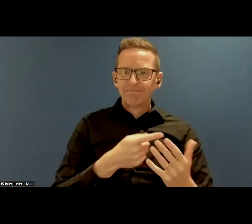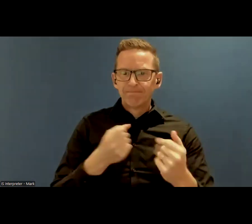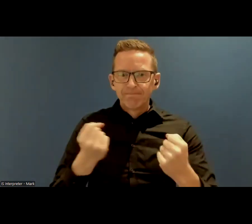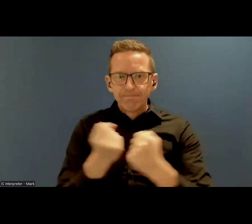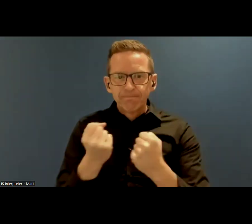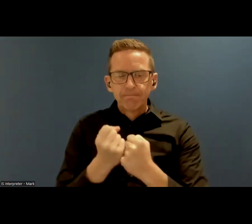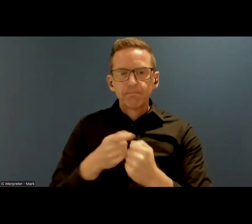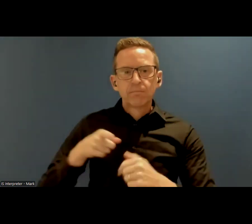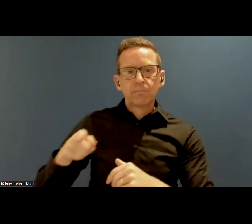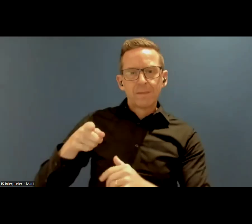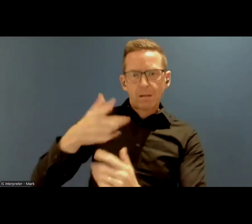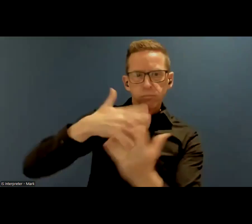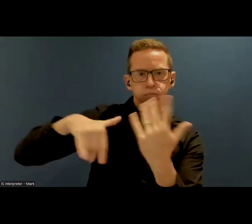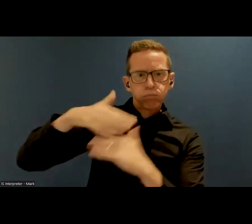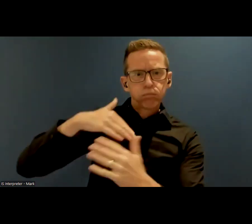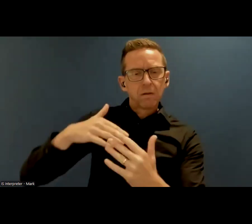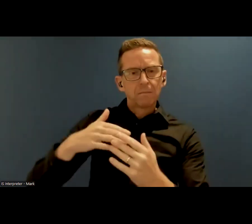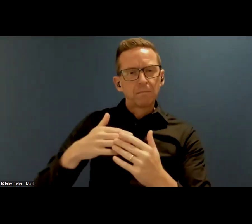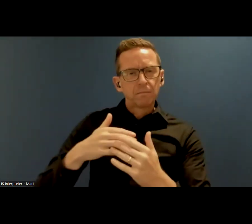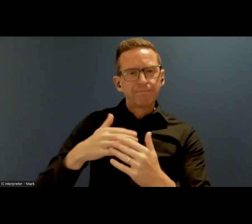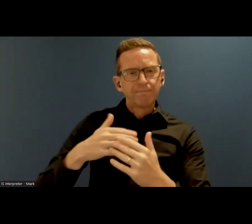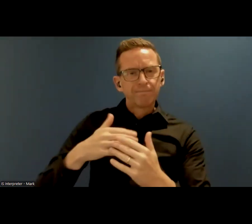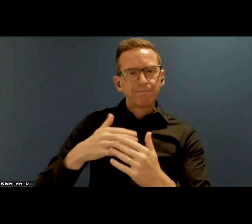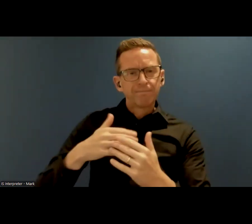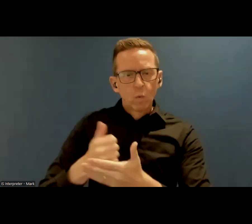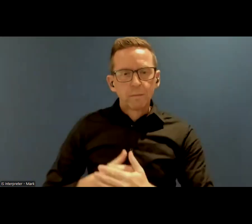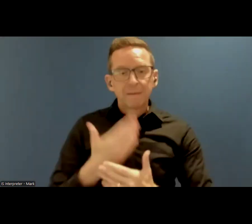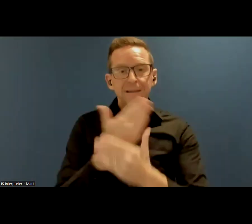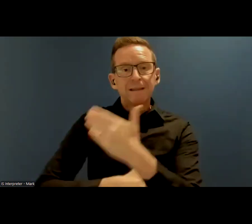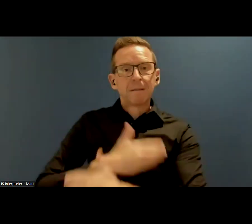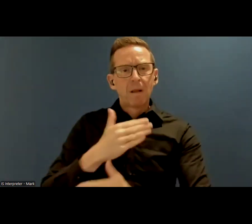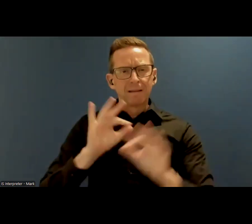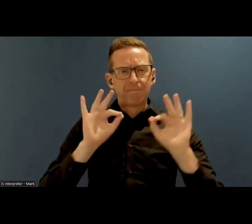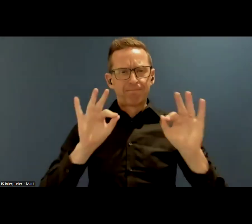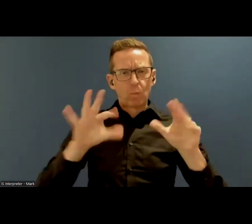psychosocial support or disability inclusive